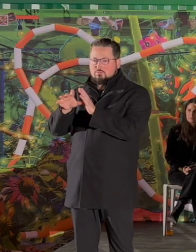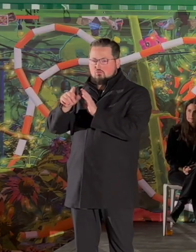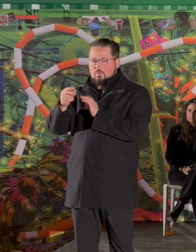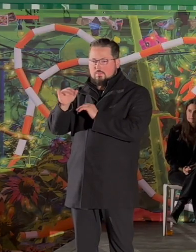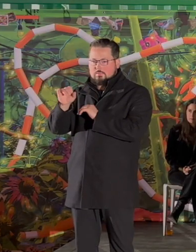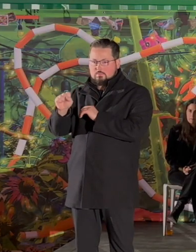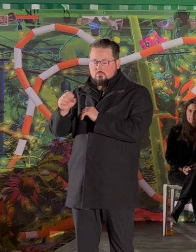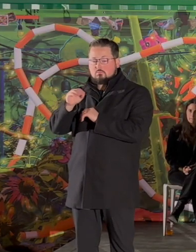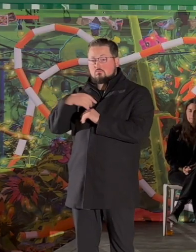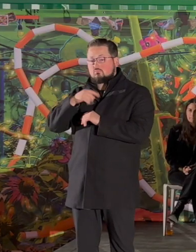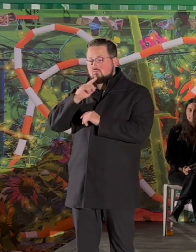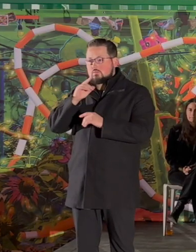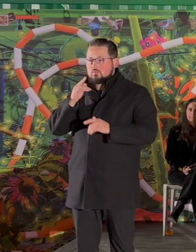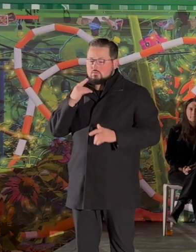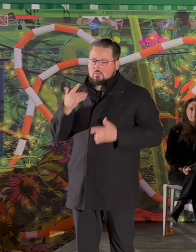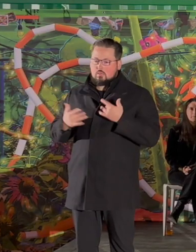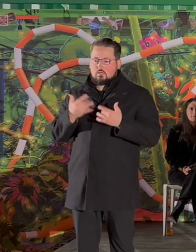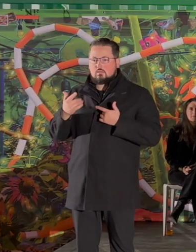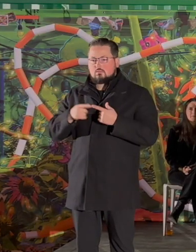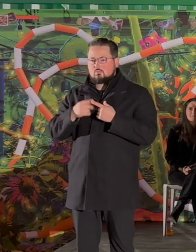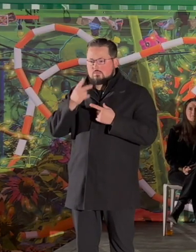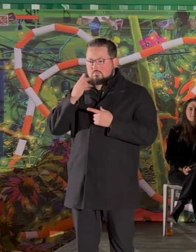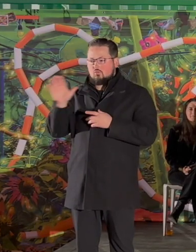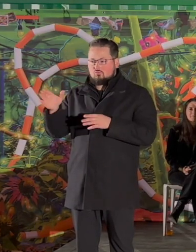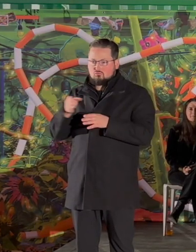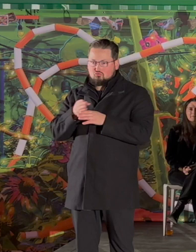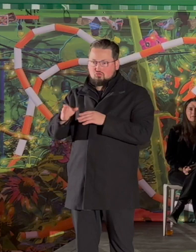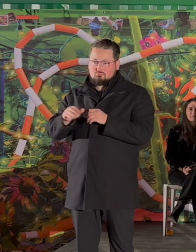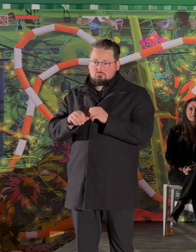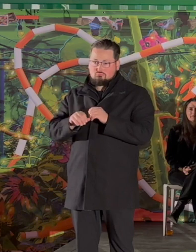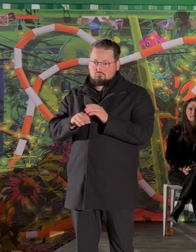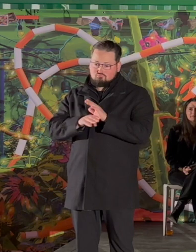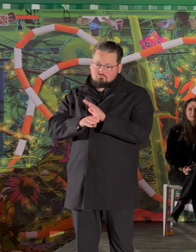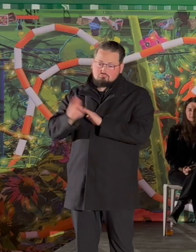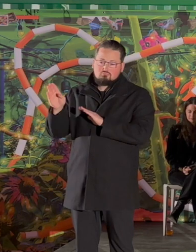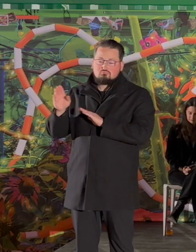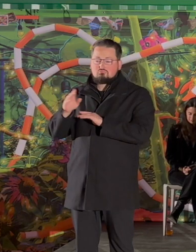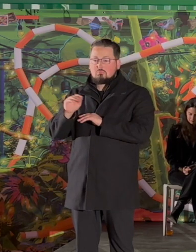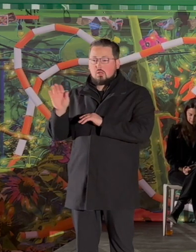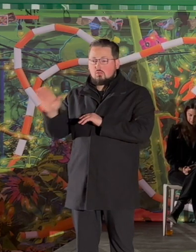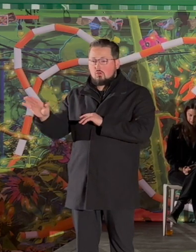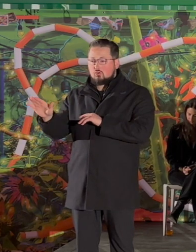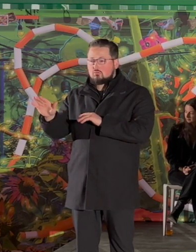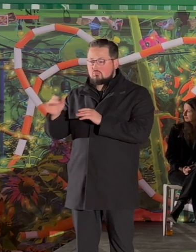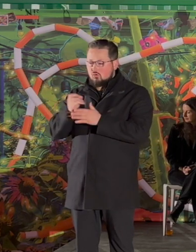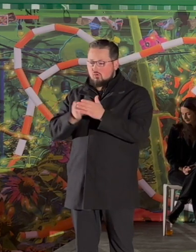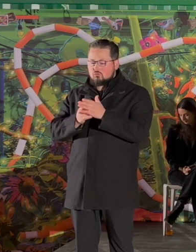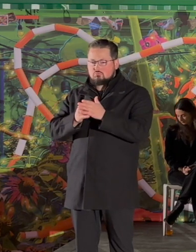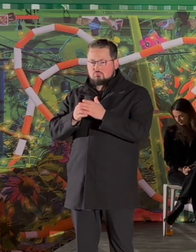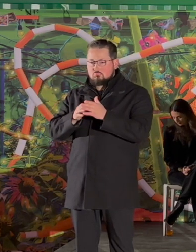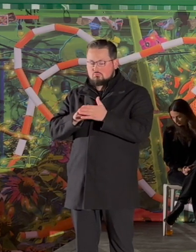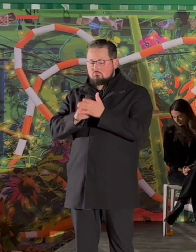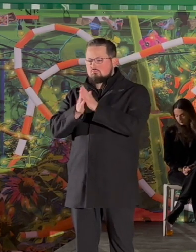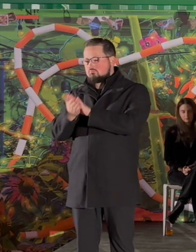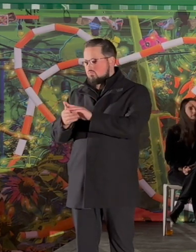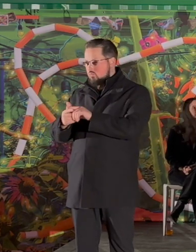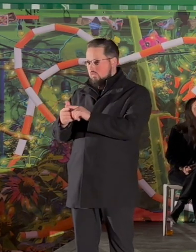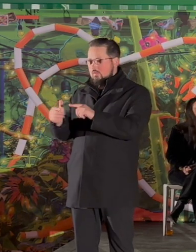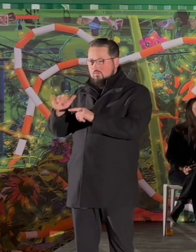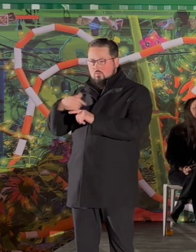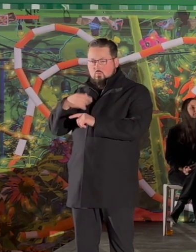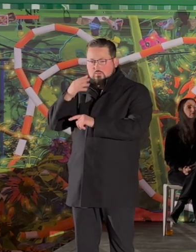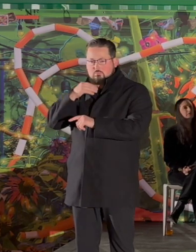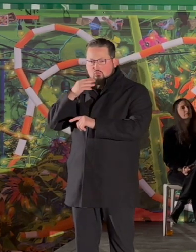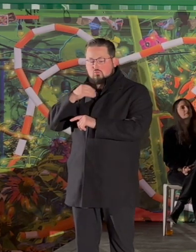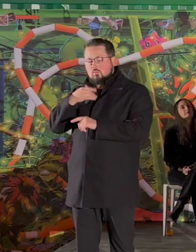And I'm very excited to watch their career flourish and their practice develop into the language that we're experiencing,